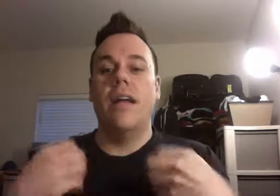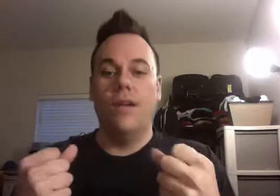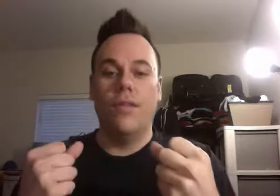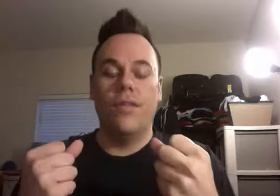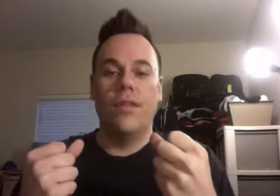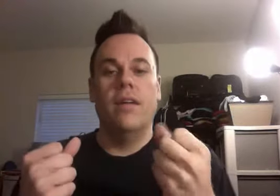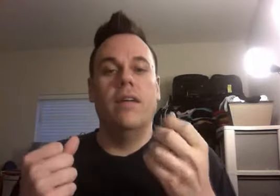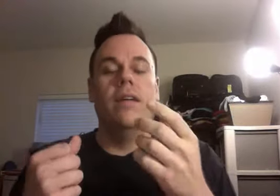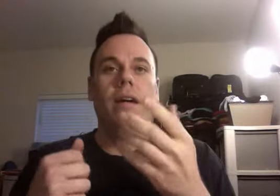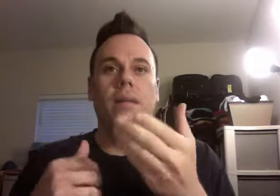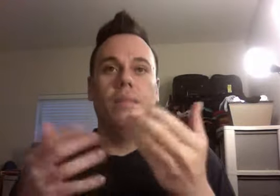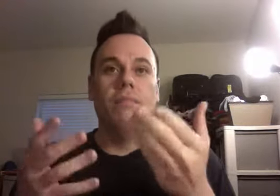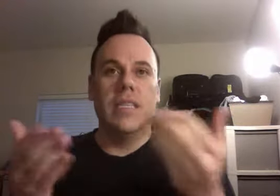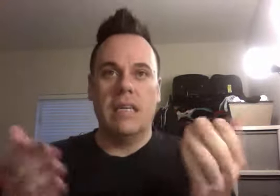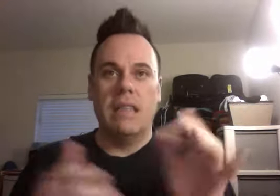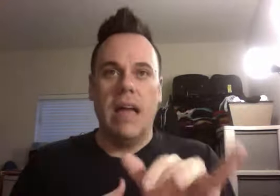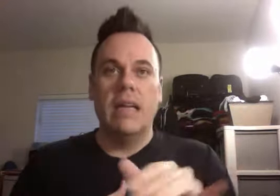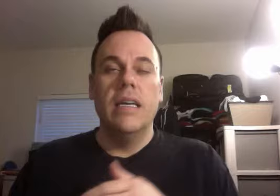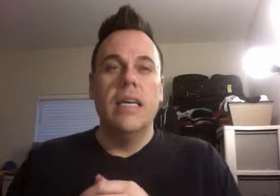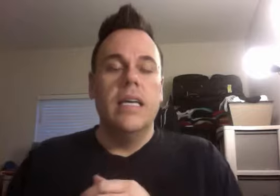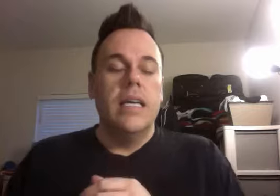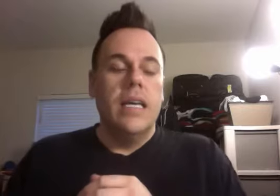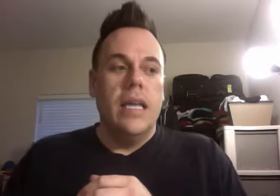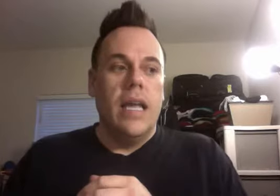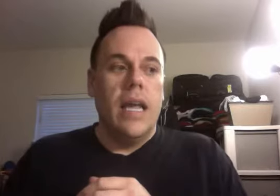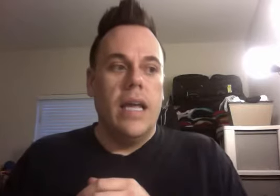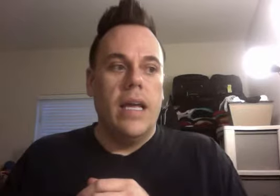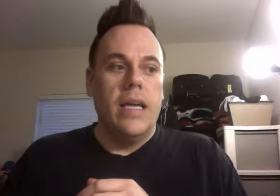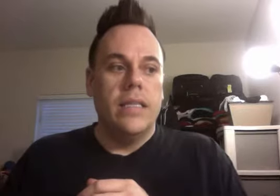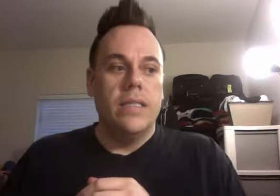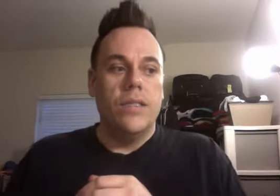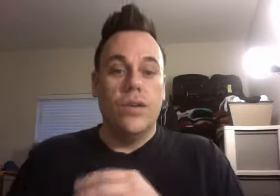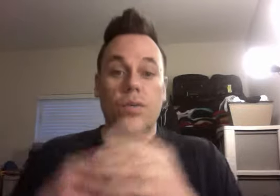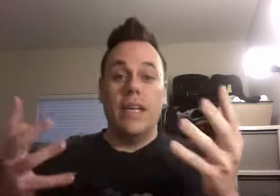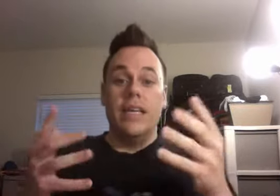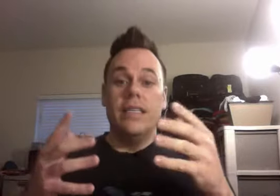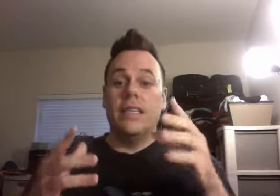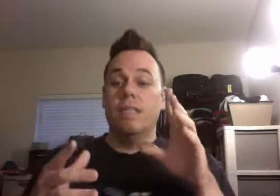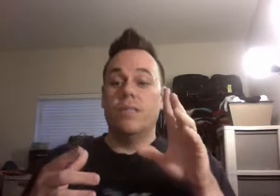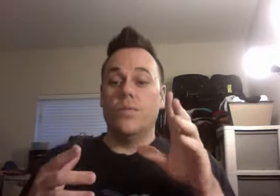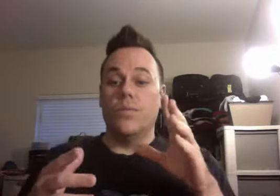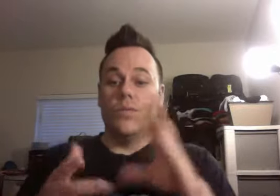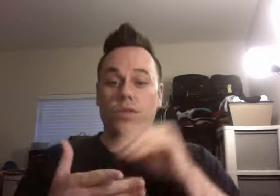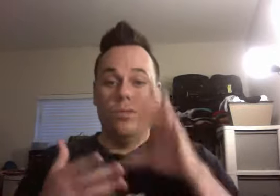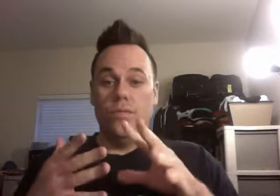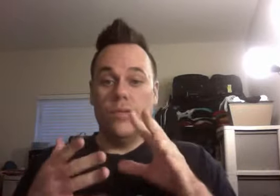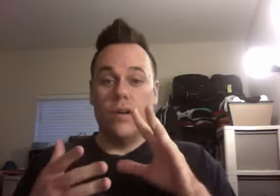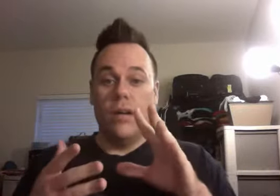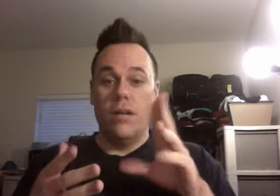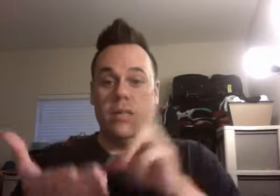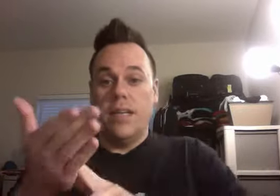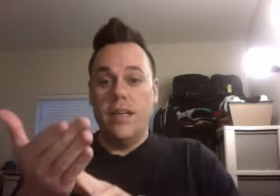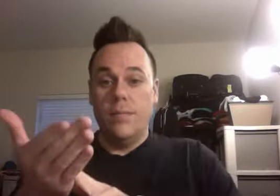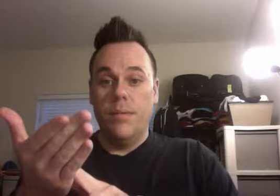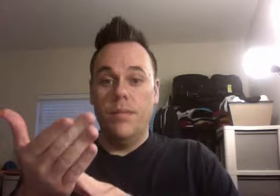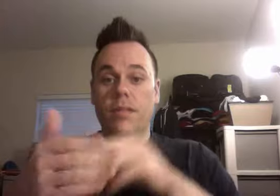health, things like that. And what it is the students are signed up,